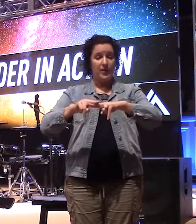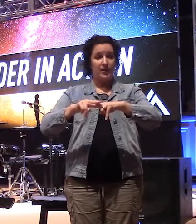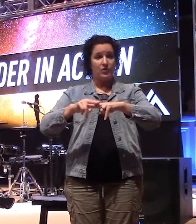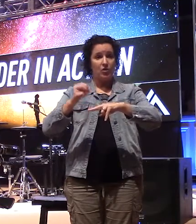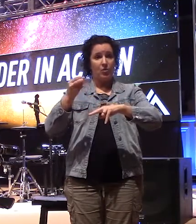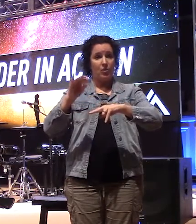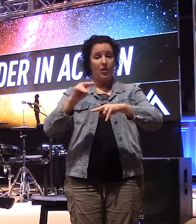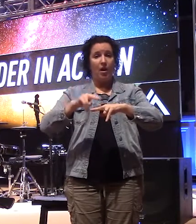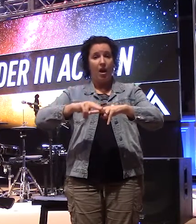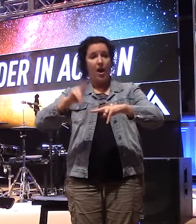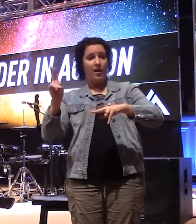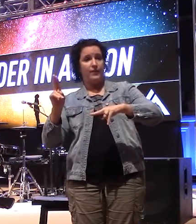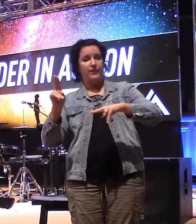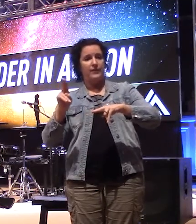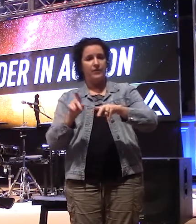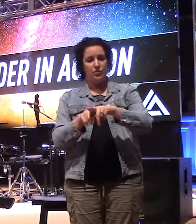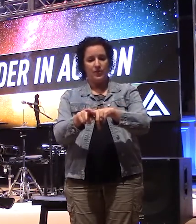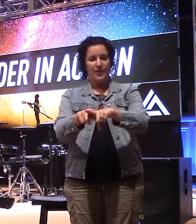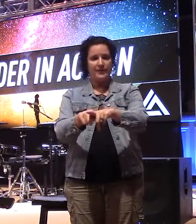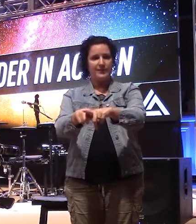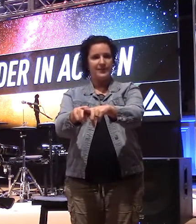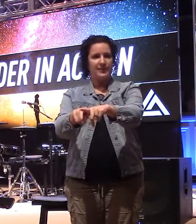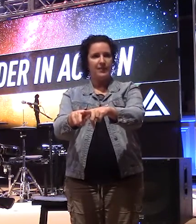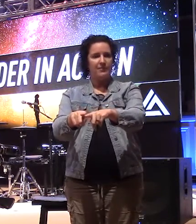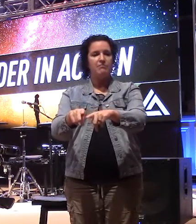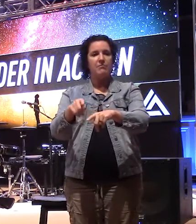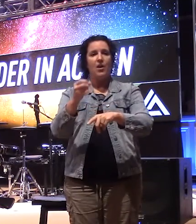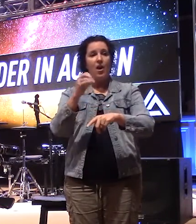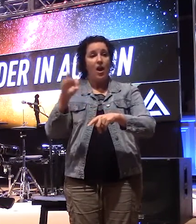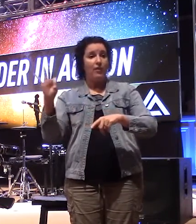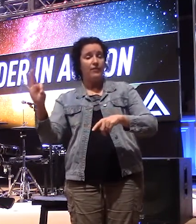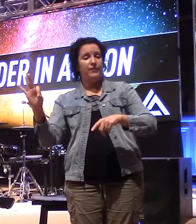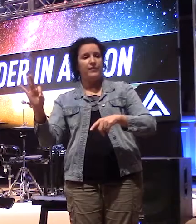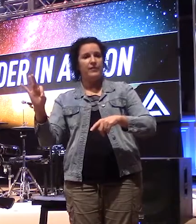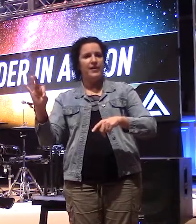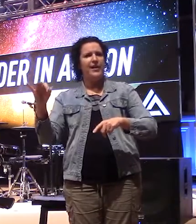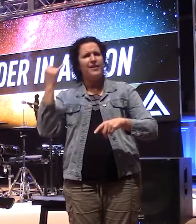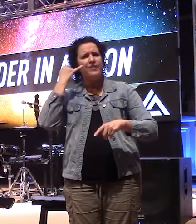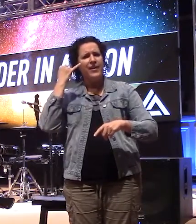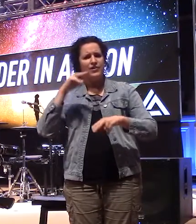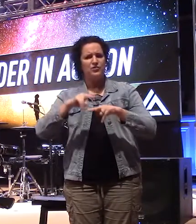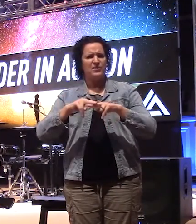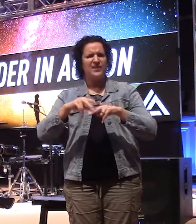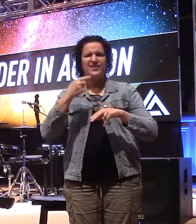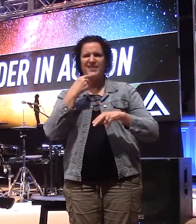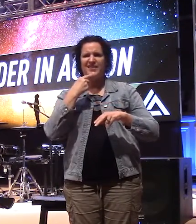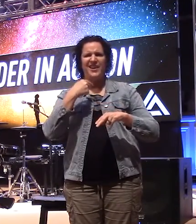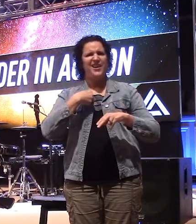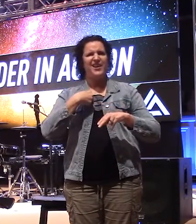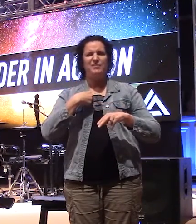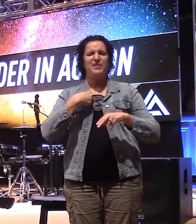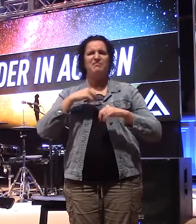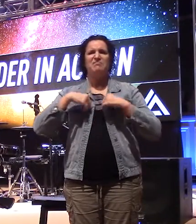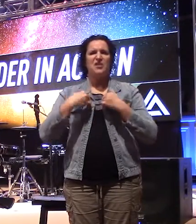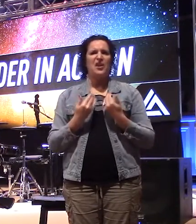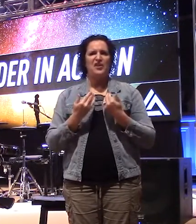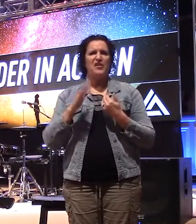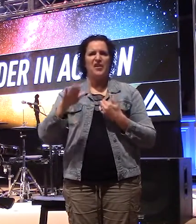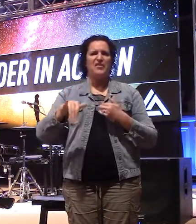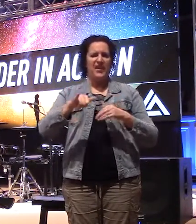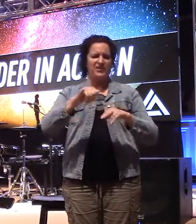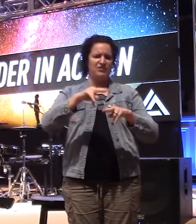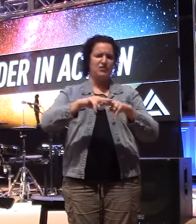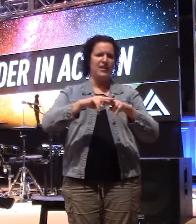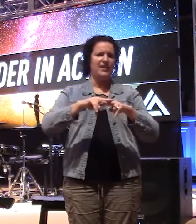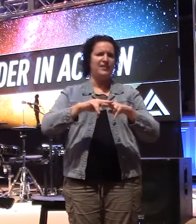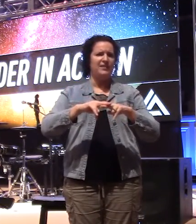answer? On the tracks. If that train says, I'm tired of going on the same tracks, it's too restrictive, I'm going to go to this cornfield.